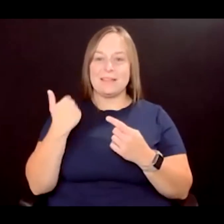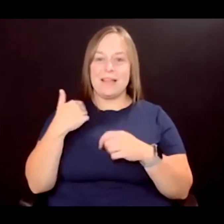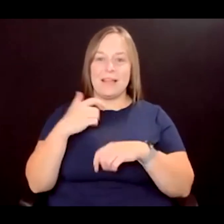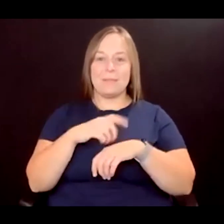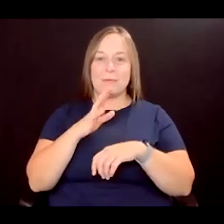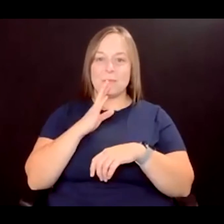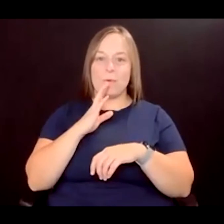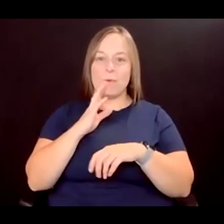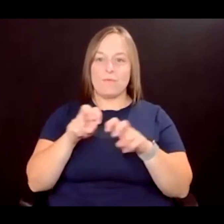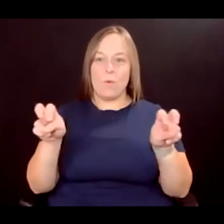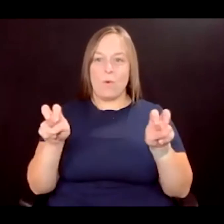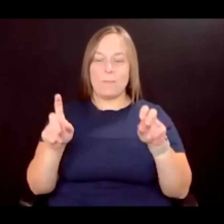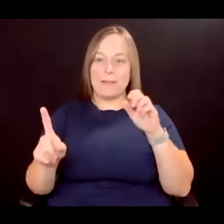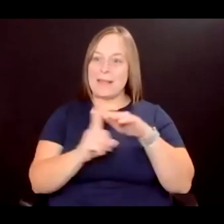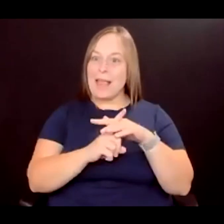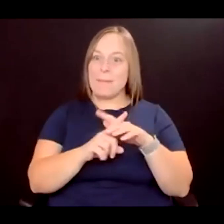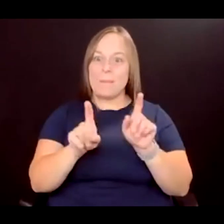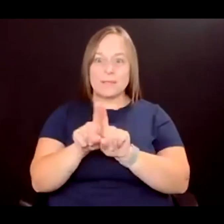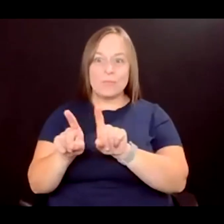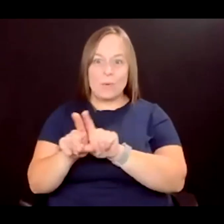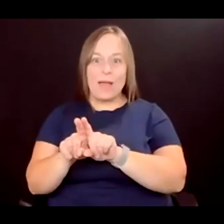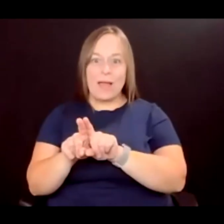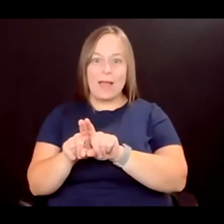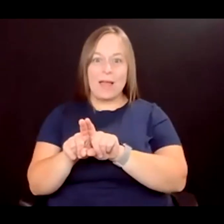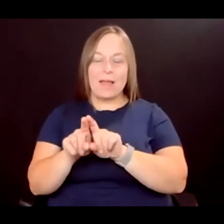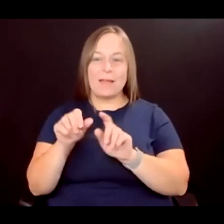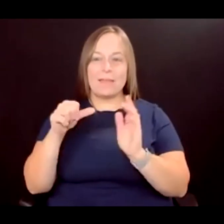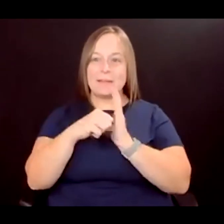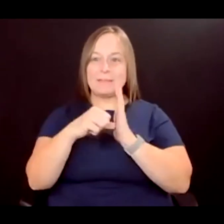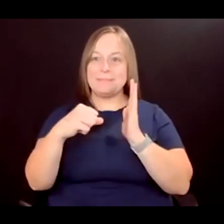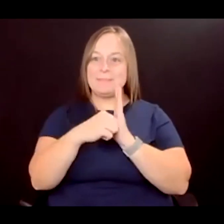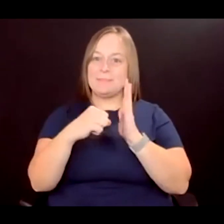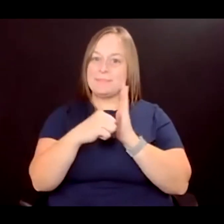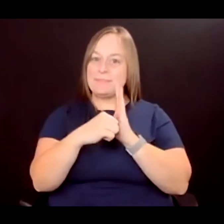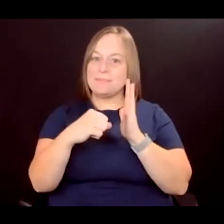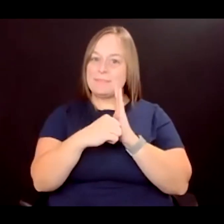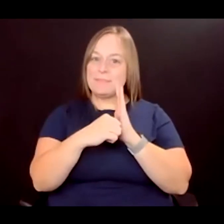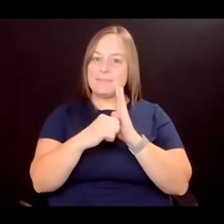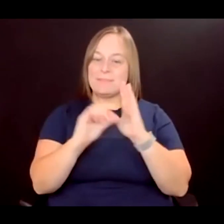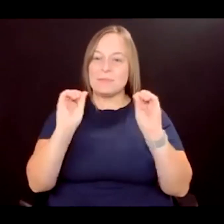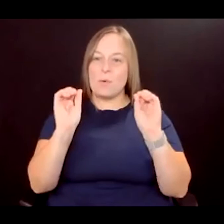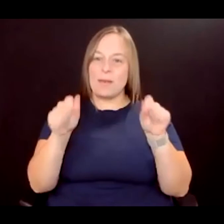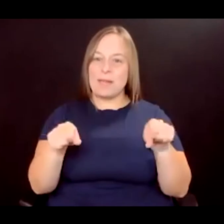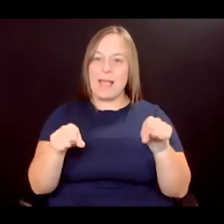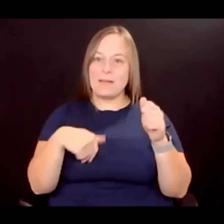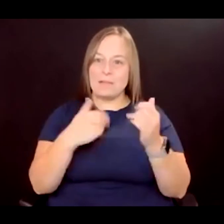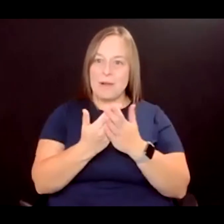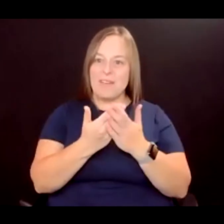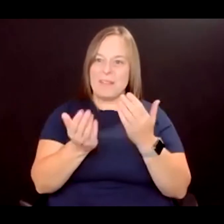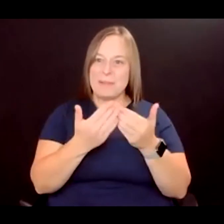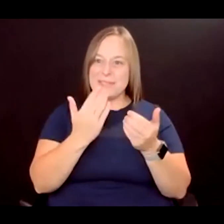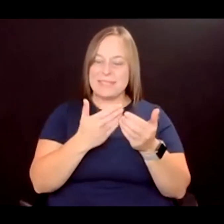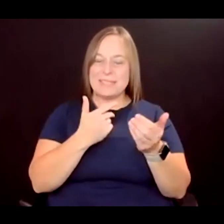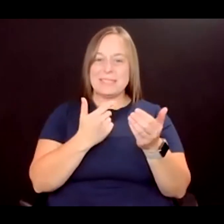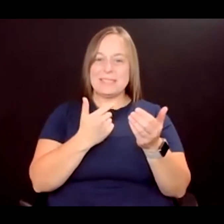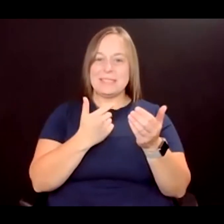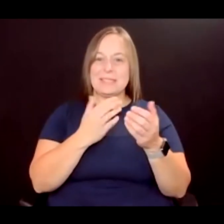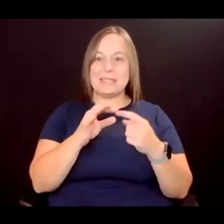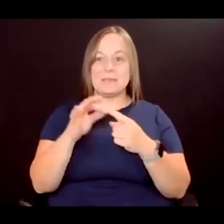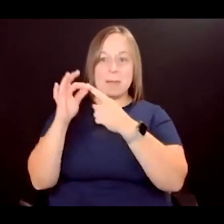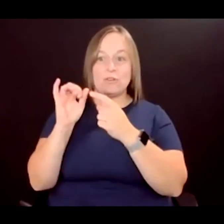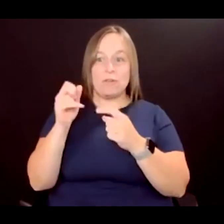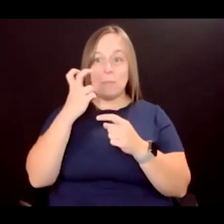resources, and management. So that is the plan for Albany under my administration, Operation Transform. And I'm looking